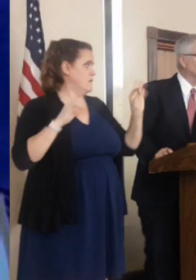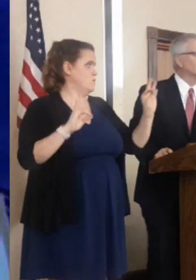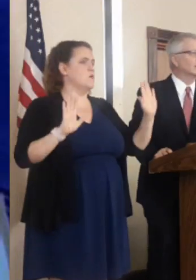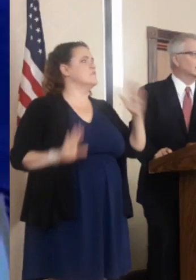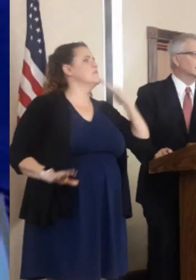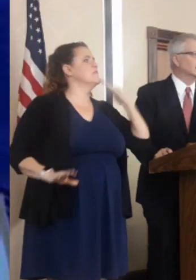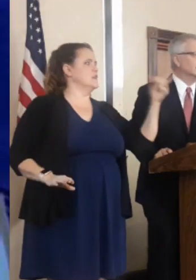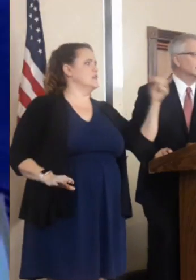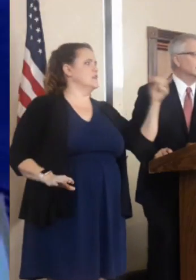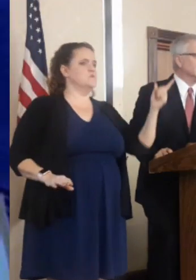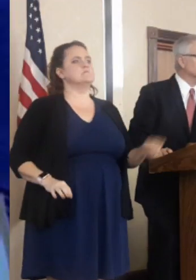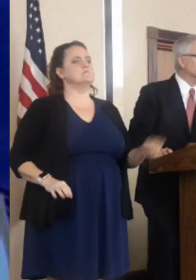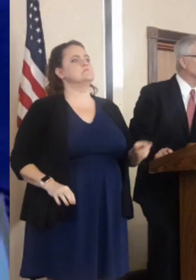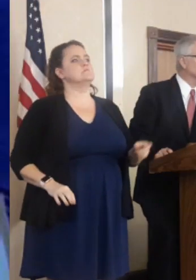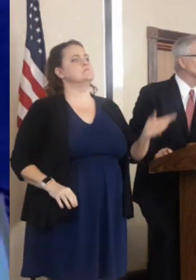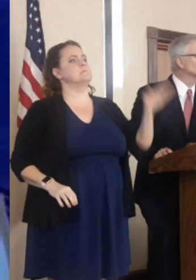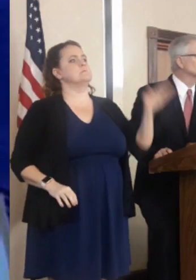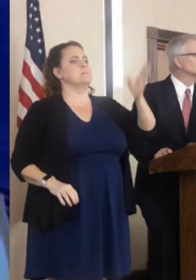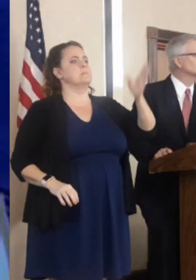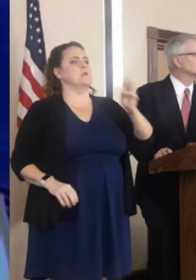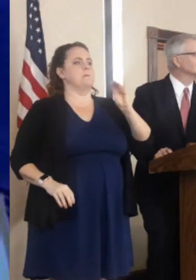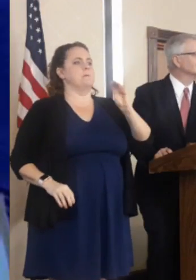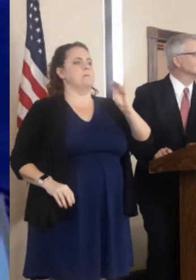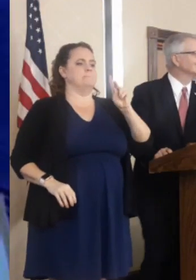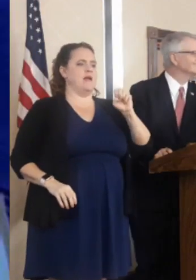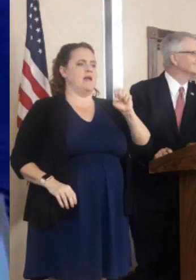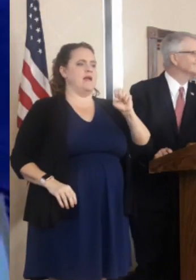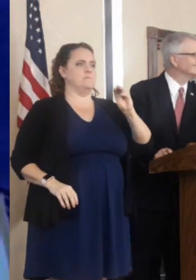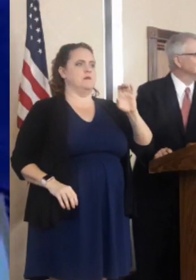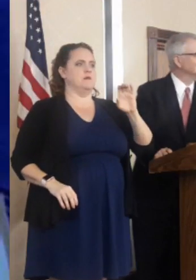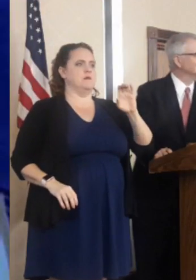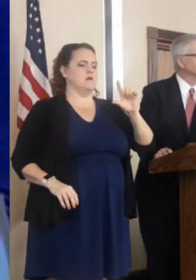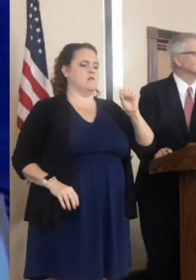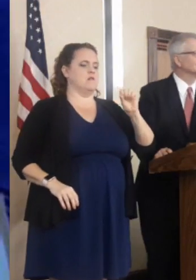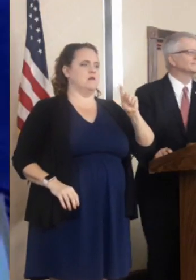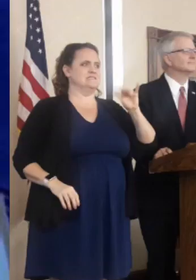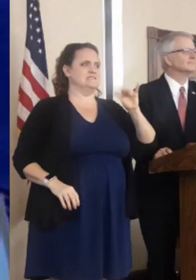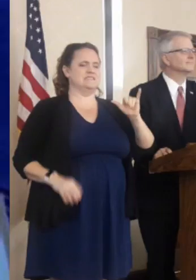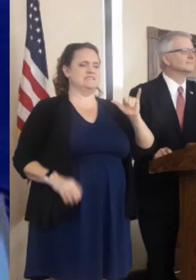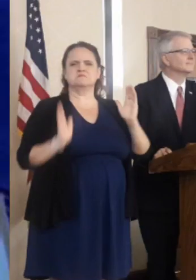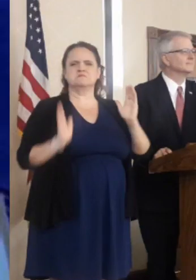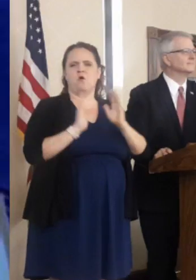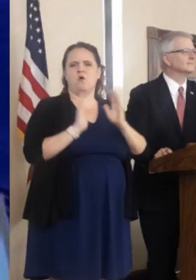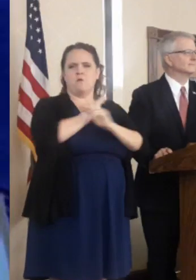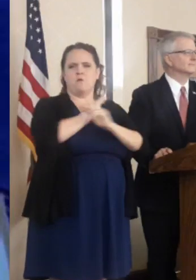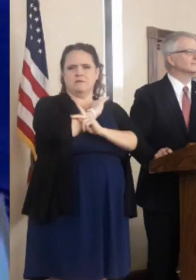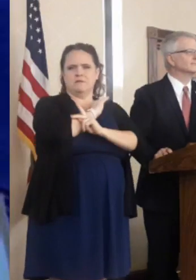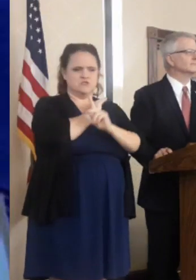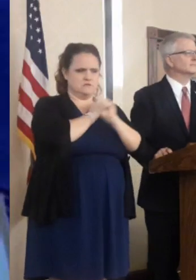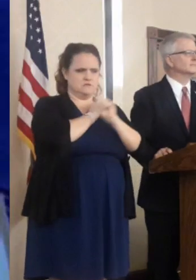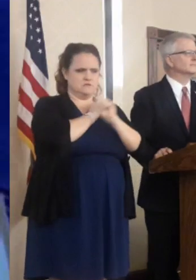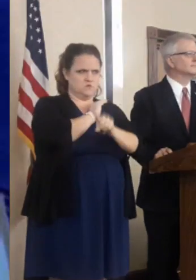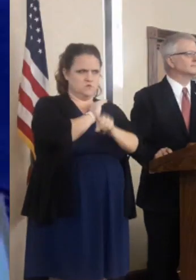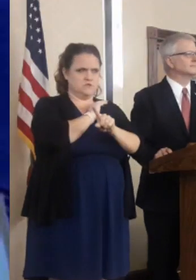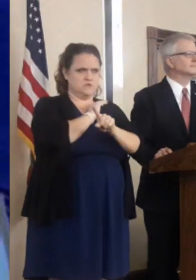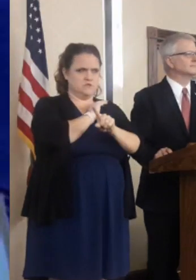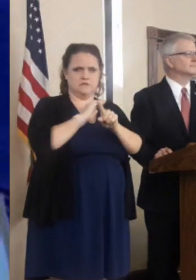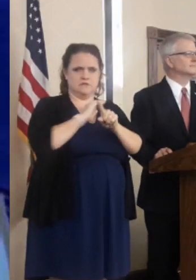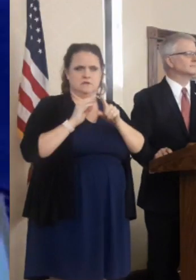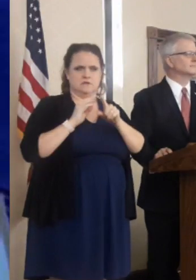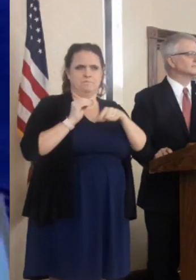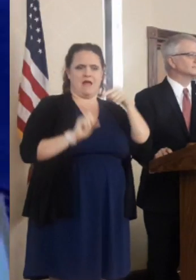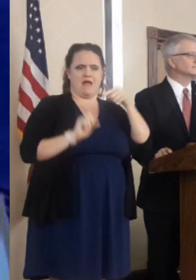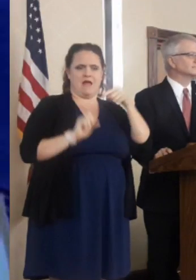Mr. Chairman, Mike McCloskey, Senate District 5, just a small parliamentary inquiry to kind of fine tune something that may have been